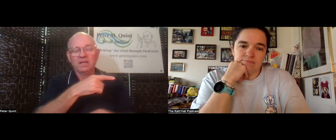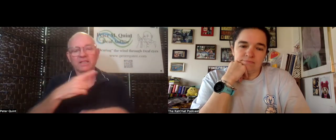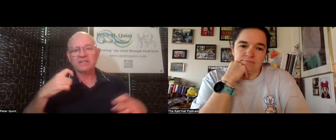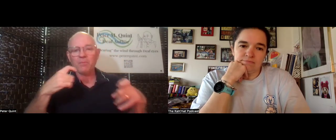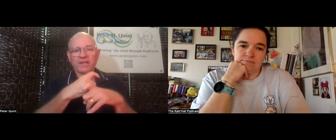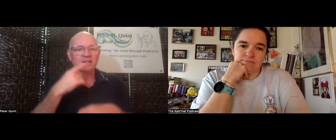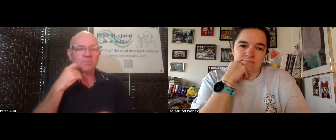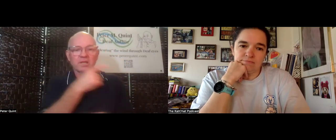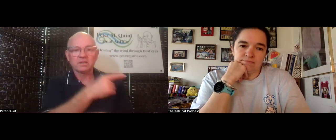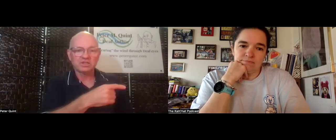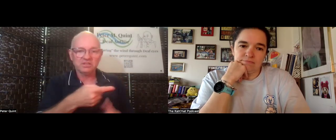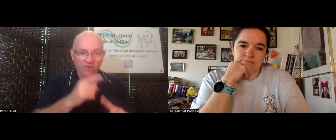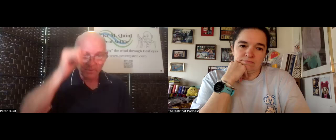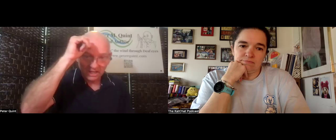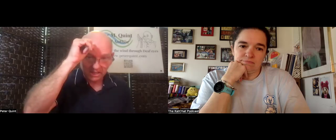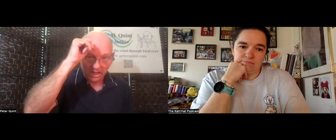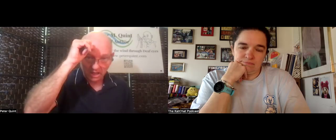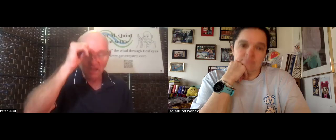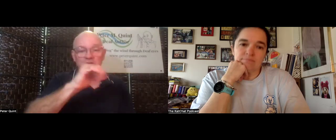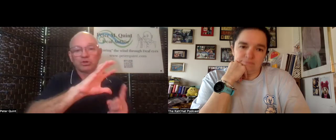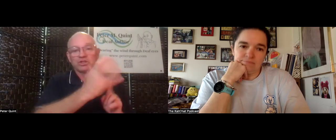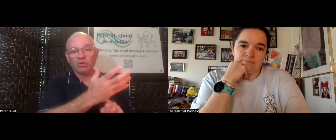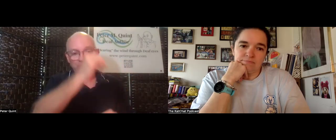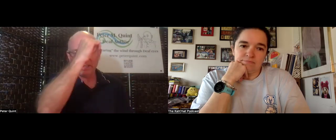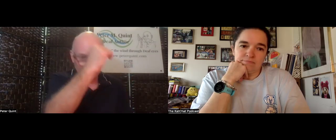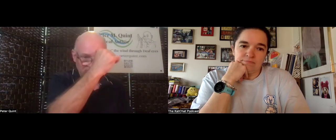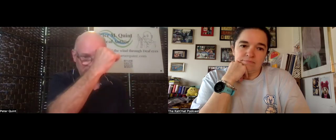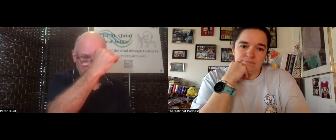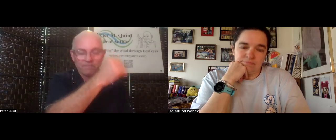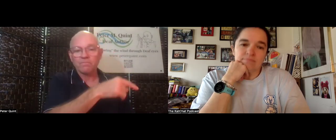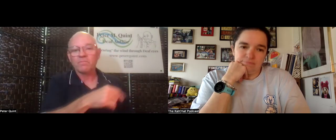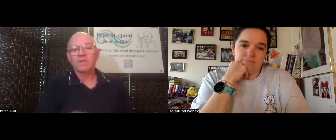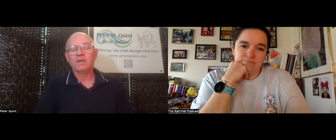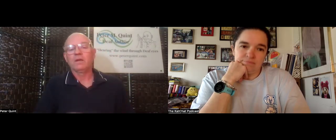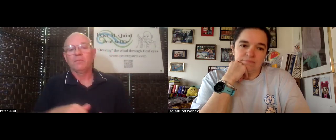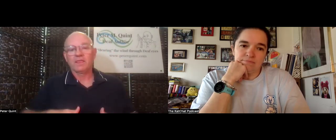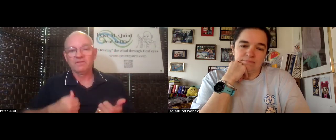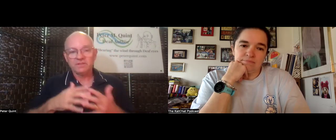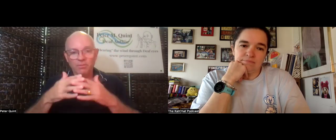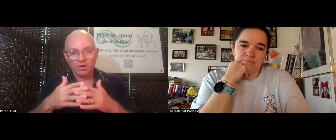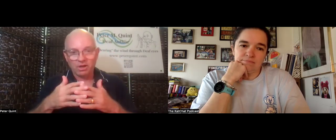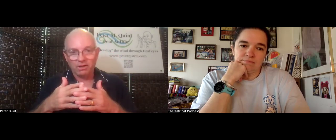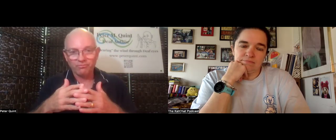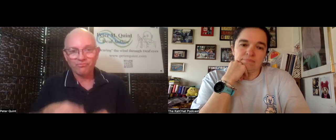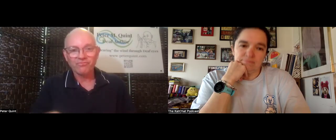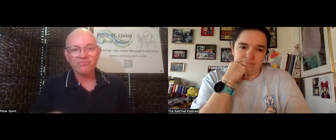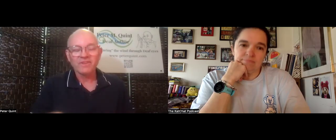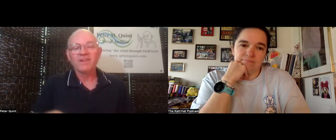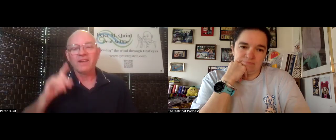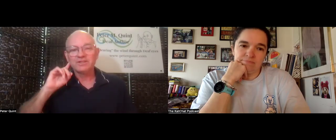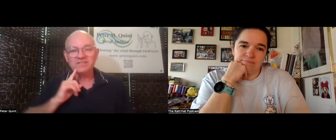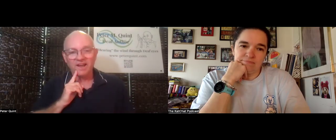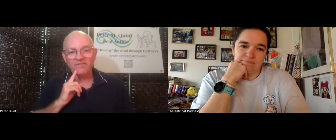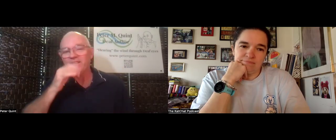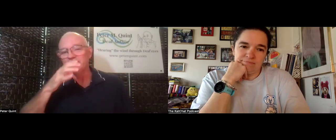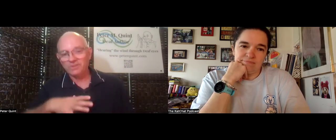intersectionality is complicated because she's from India, so she's culturally Indian, lives in America,